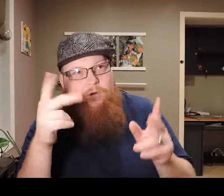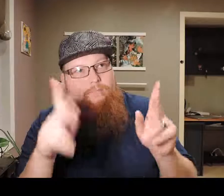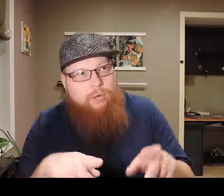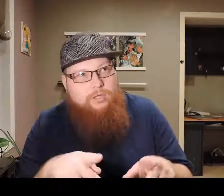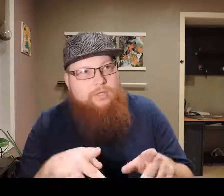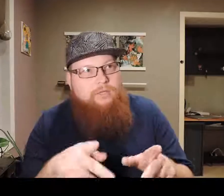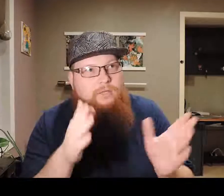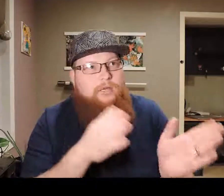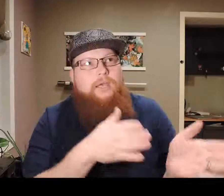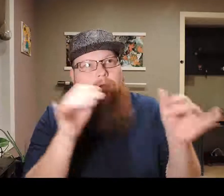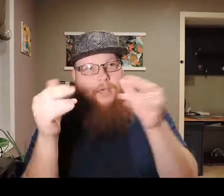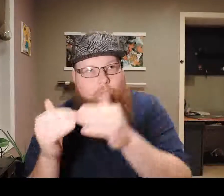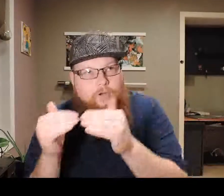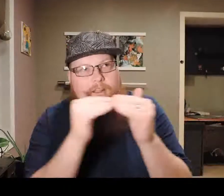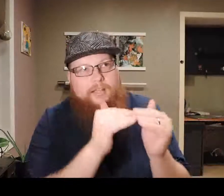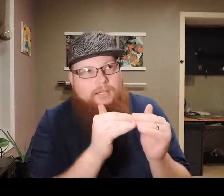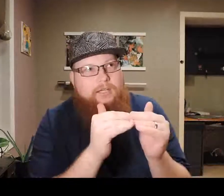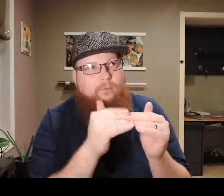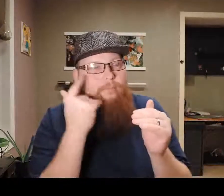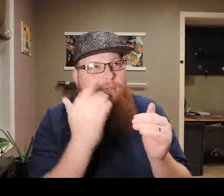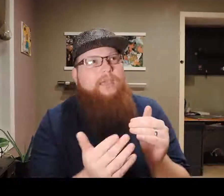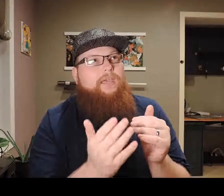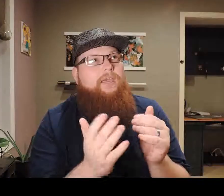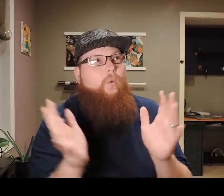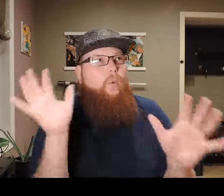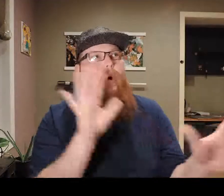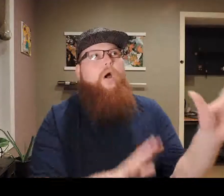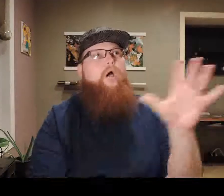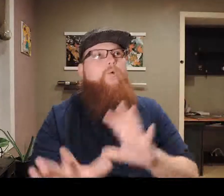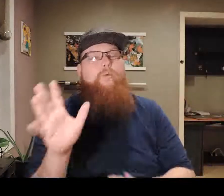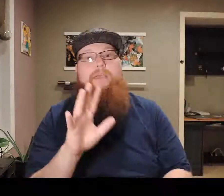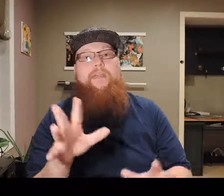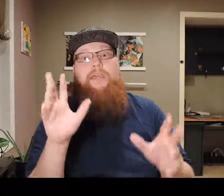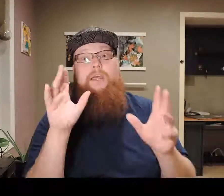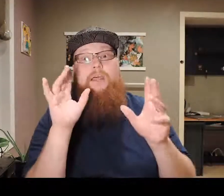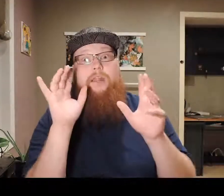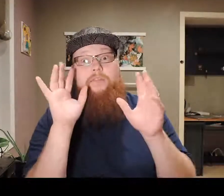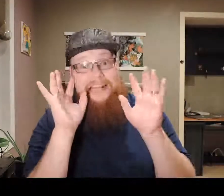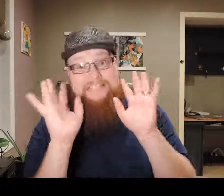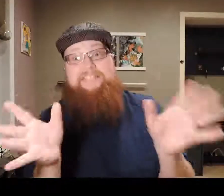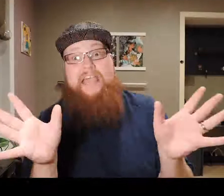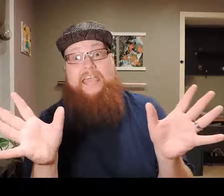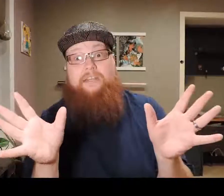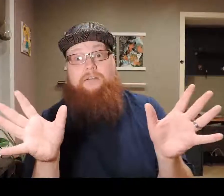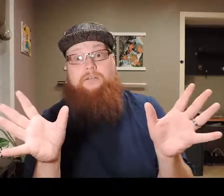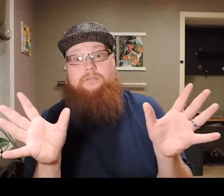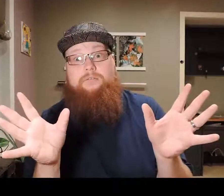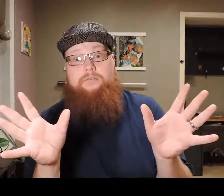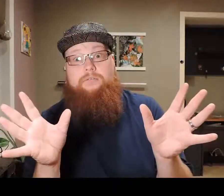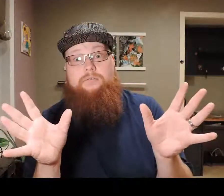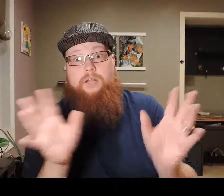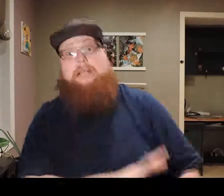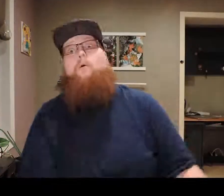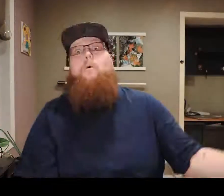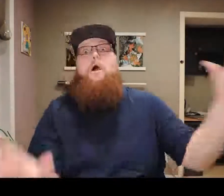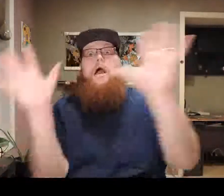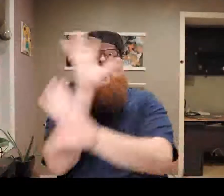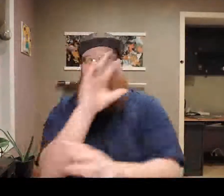hearing person equivalent would be like, that's insane. So like, whoa!